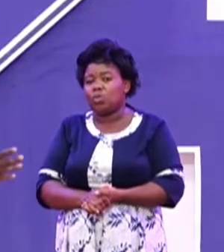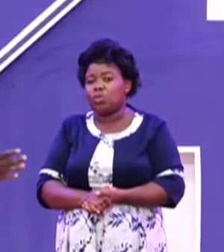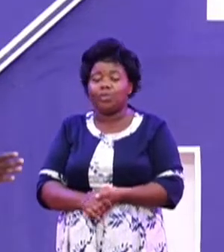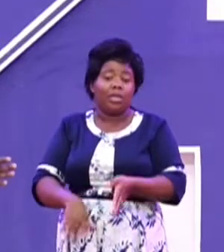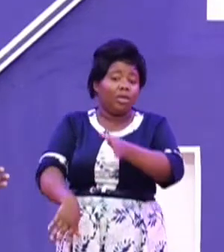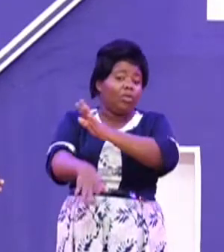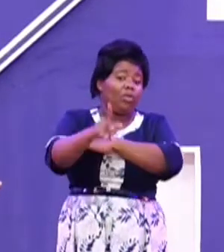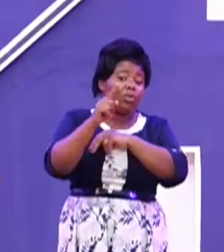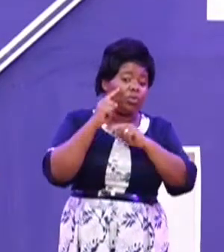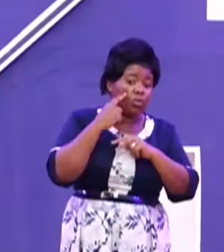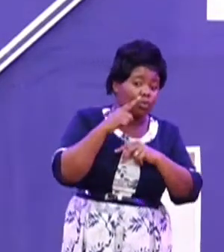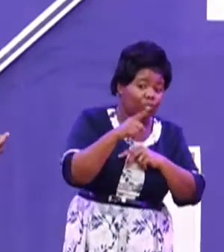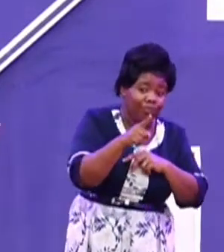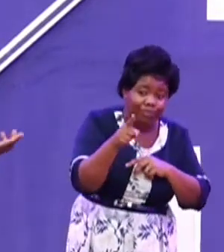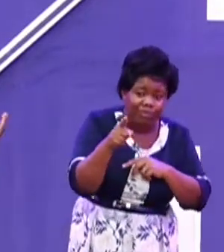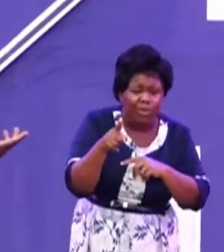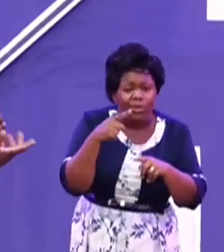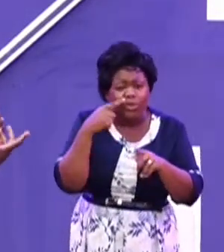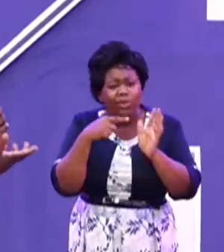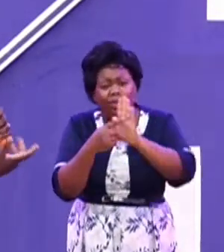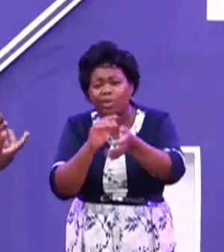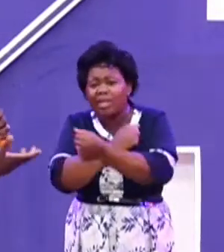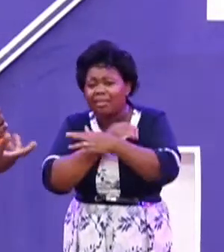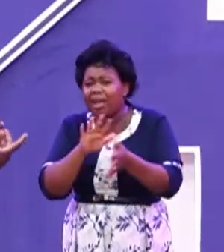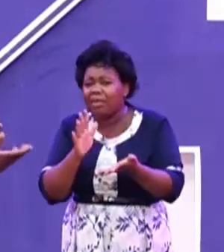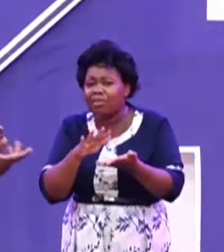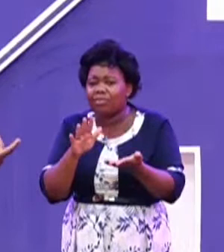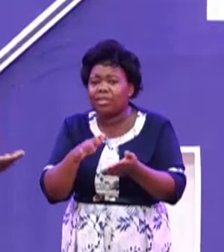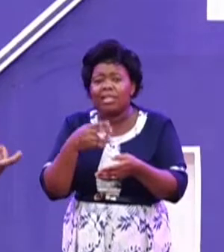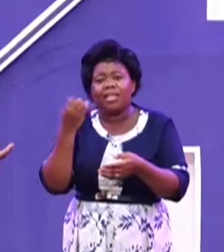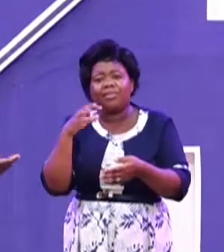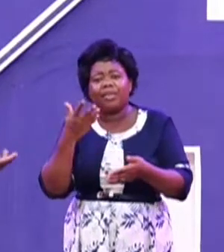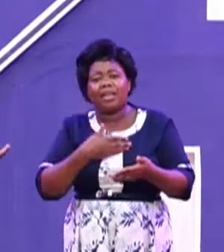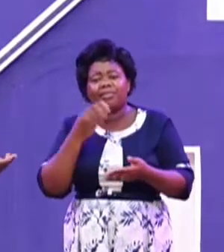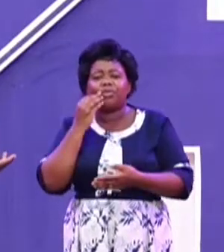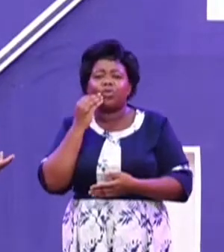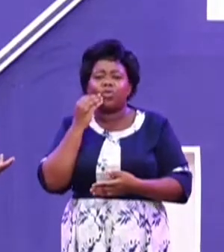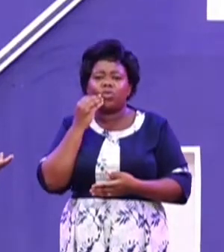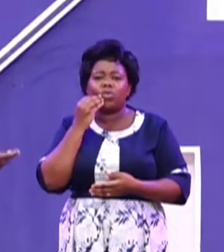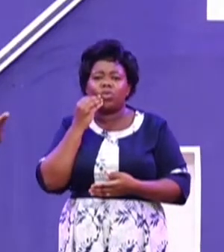God considers you. How do you show love? If you have food.